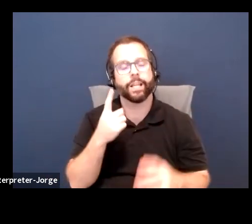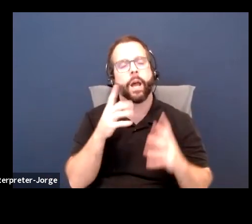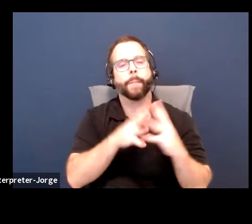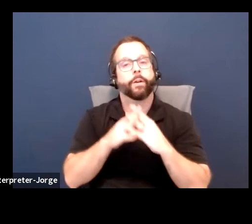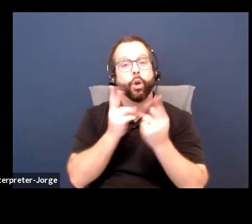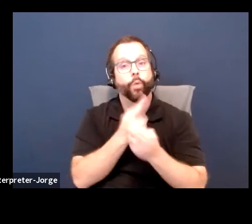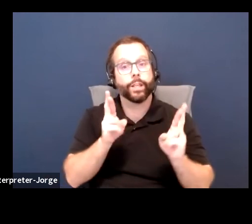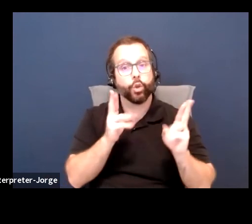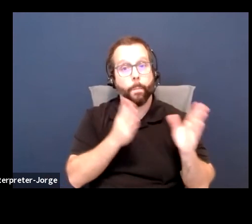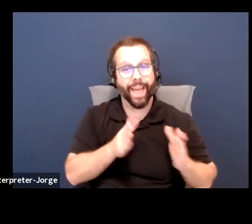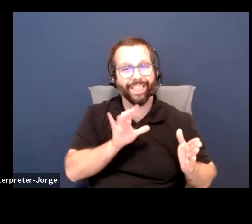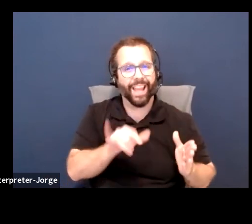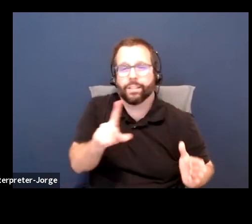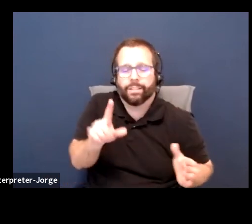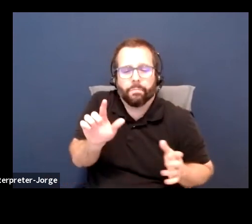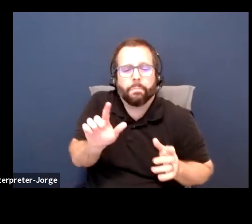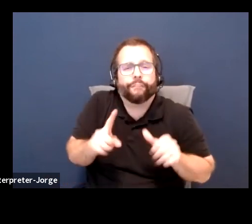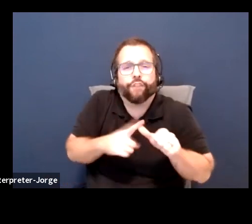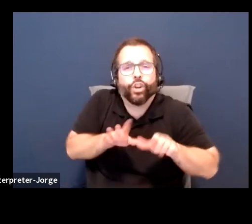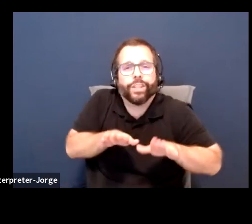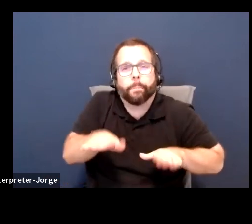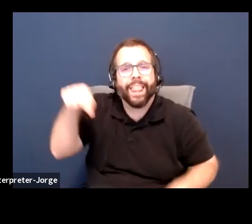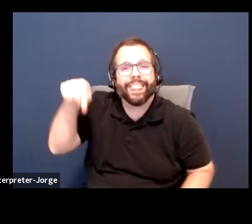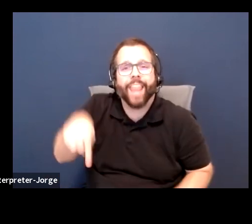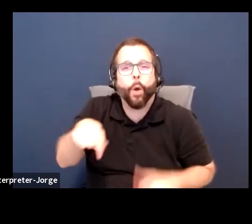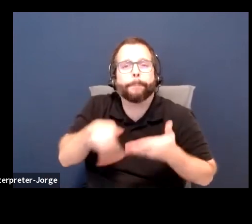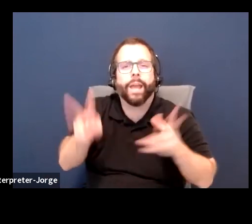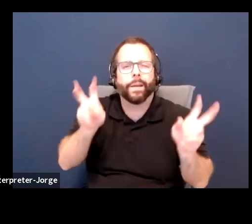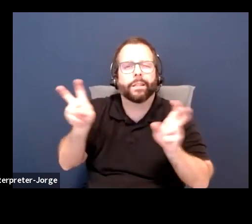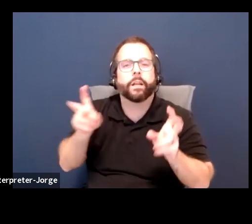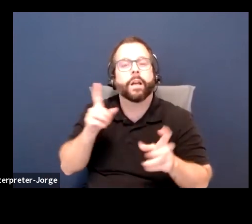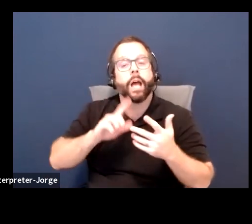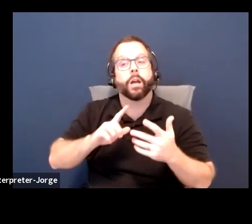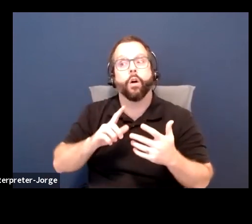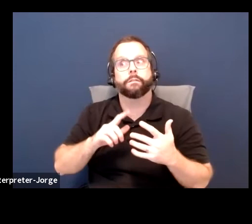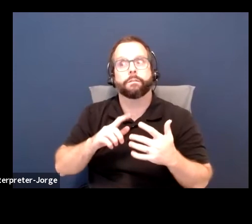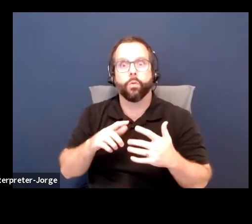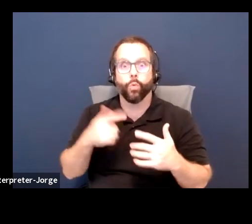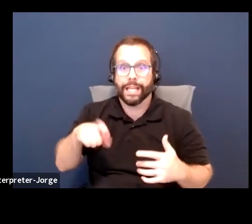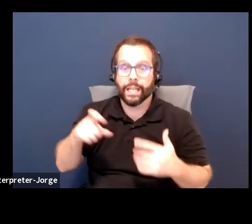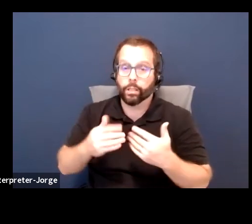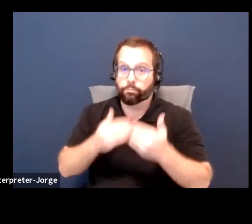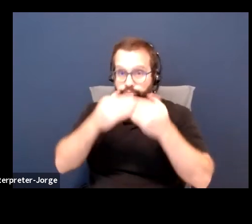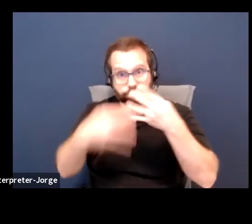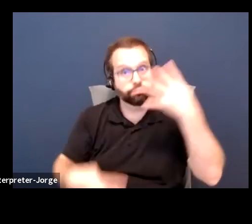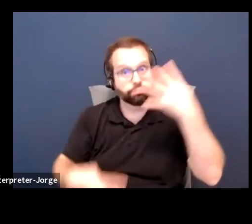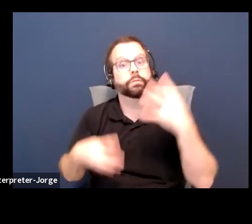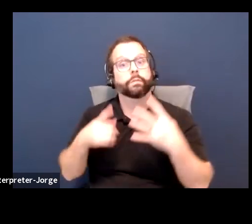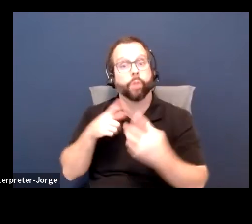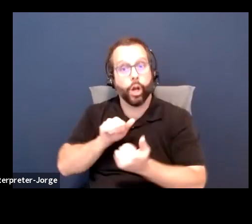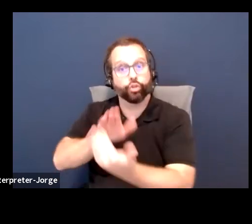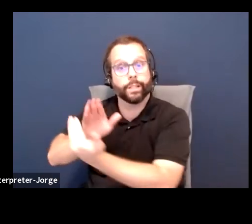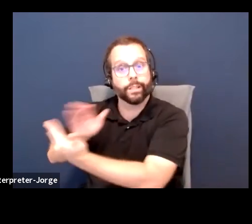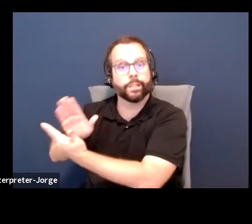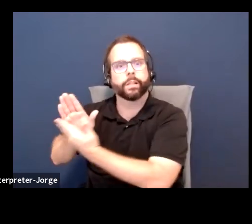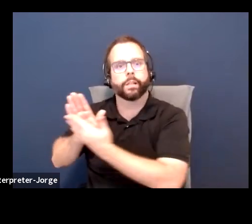down payment on what we need to truly address the HCBS infrastructure in this country. That's why the